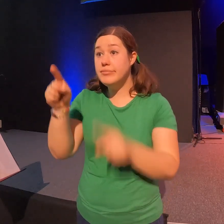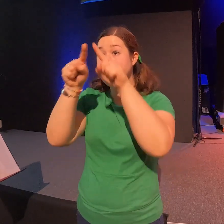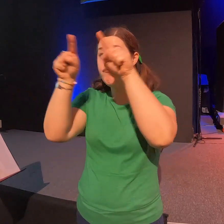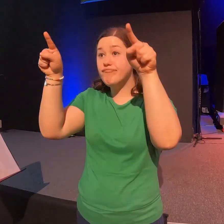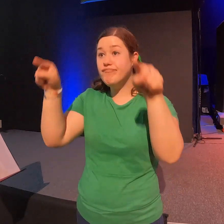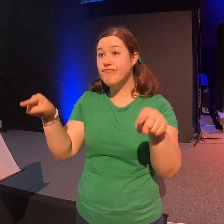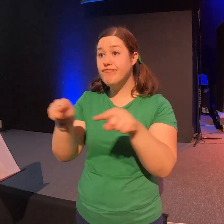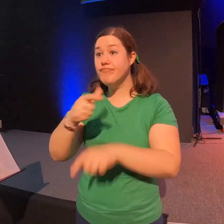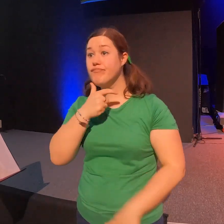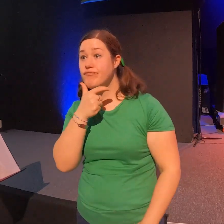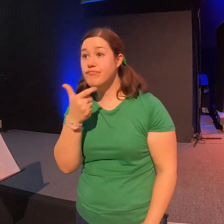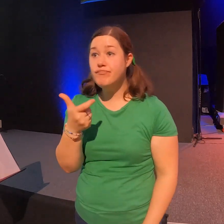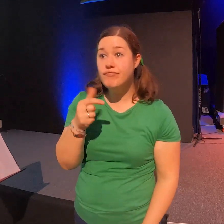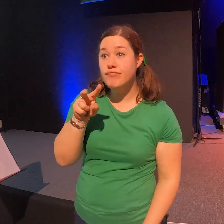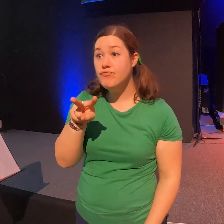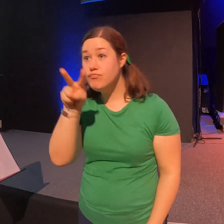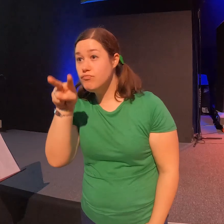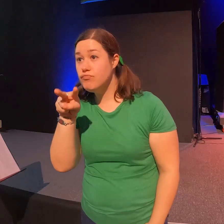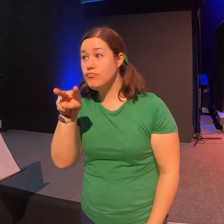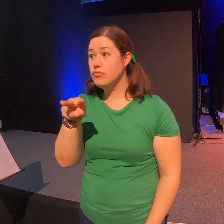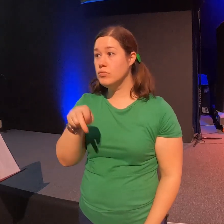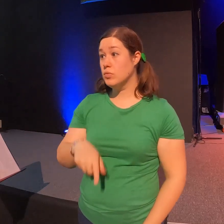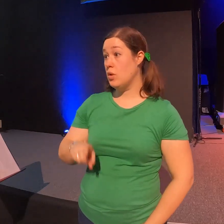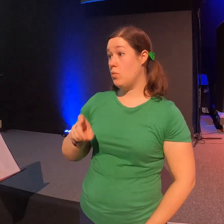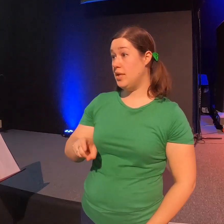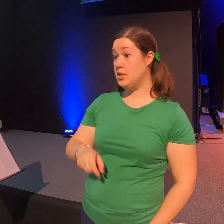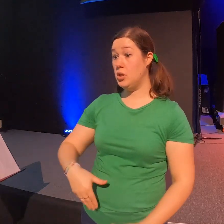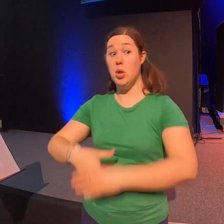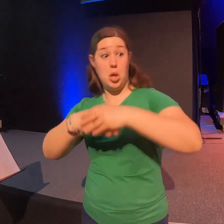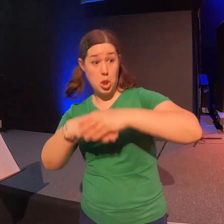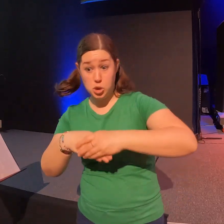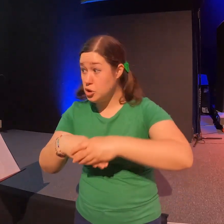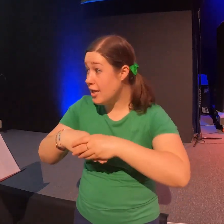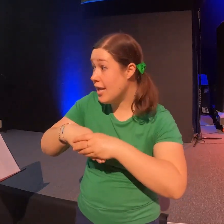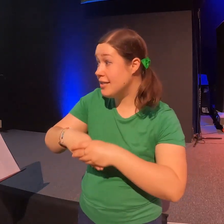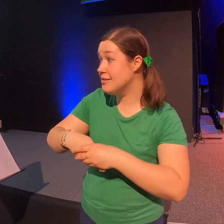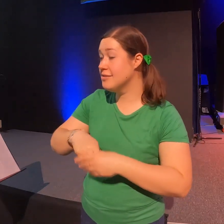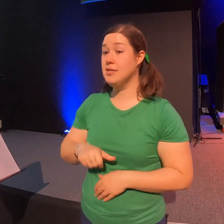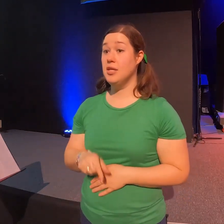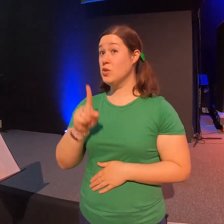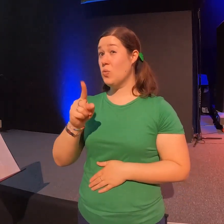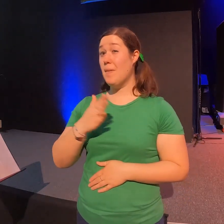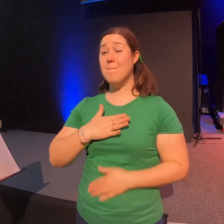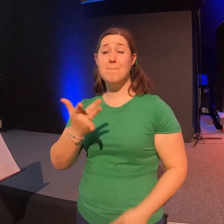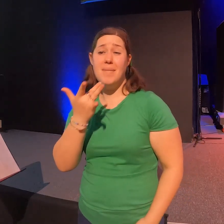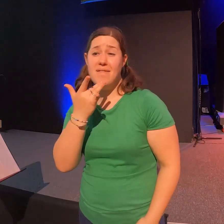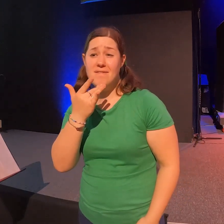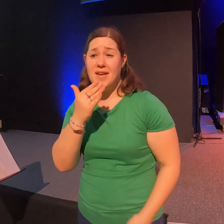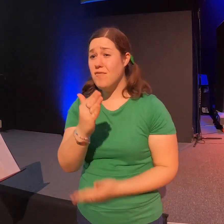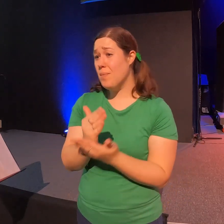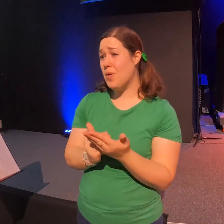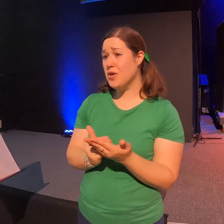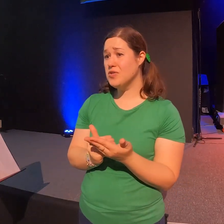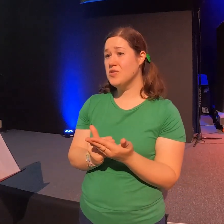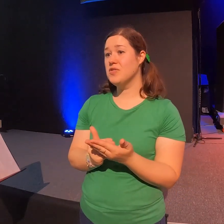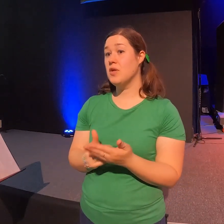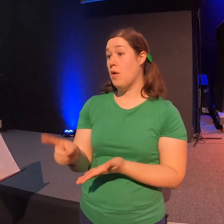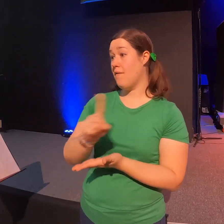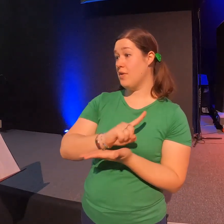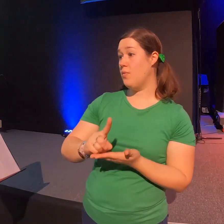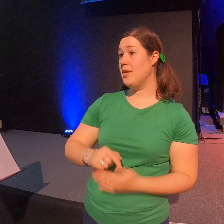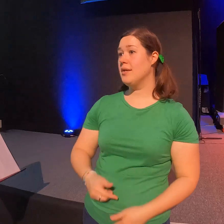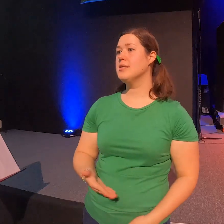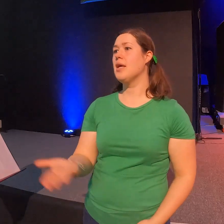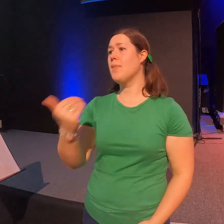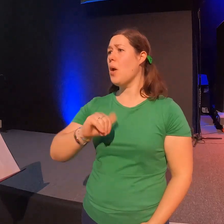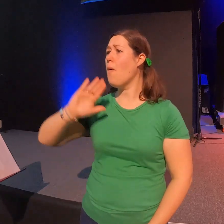We need to shake one another's hands. That's my favorite part of the week, is coming through this service and shaking